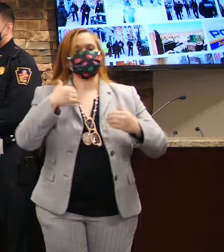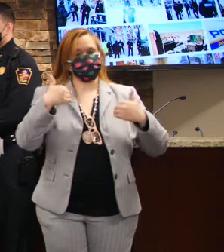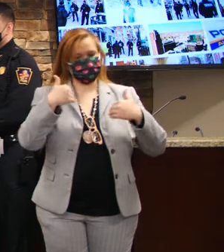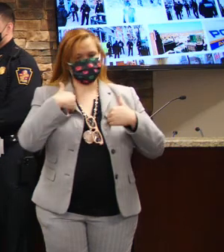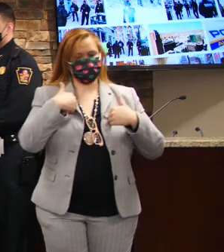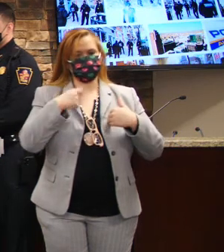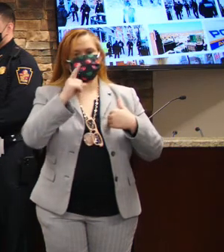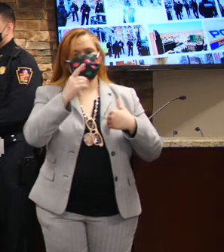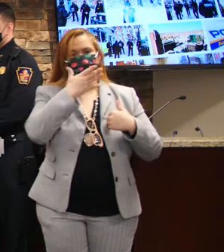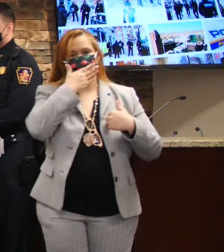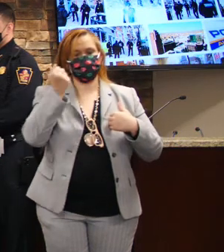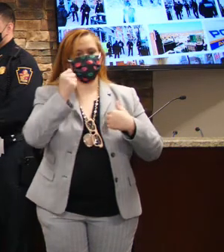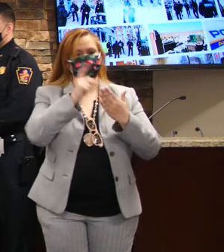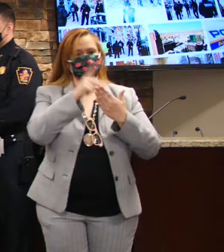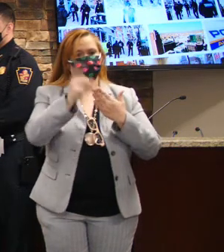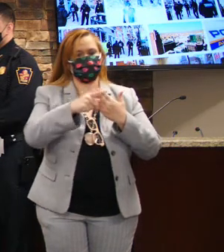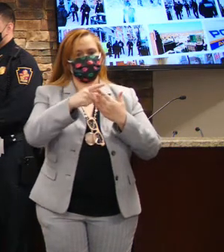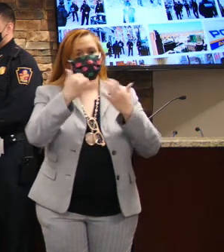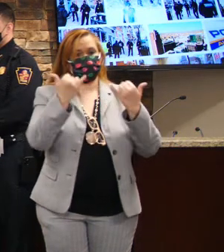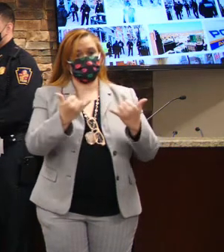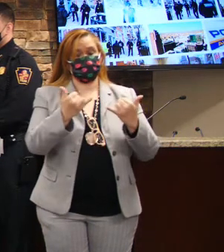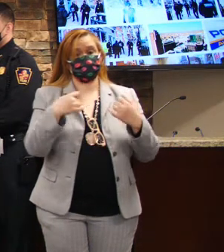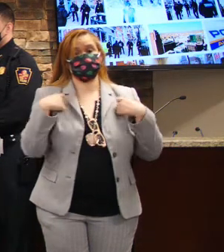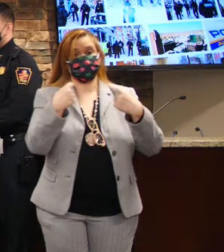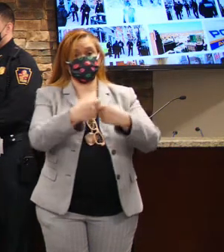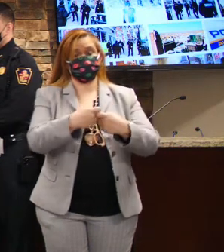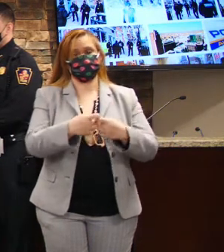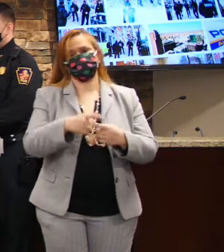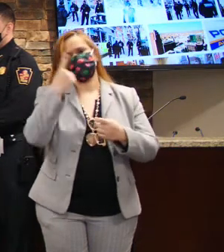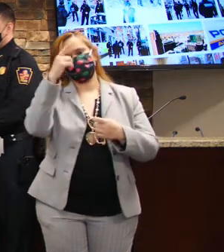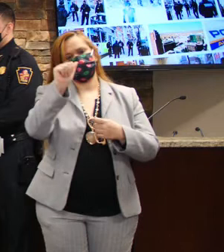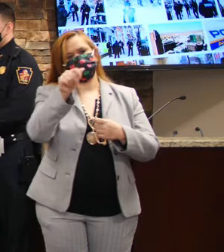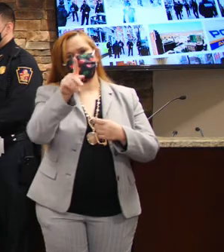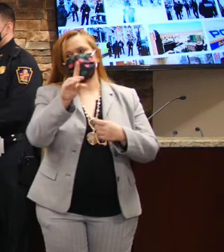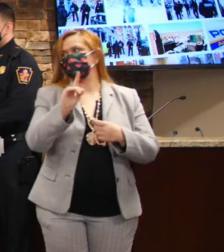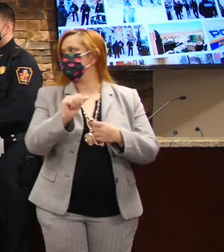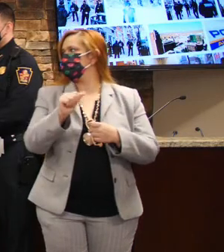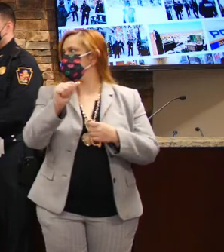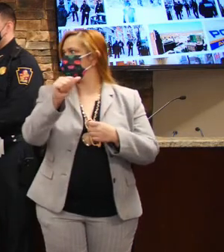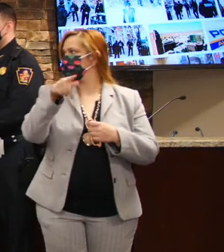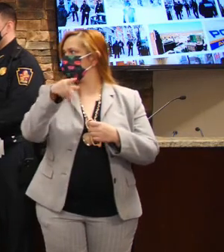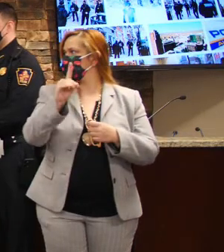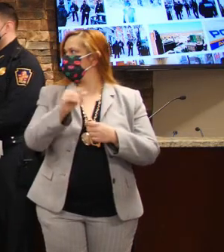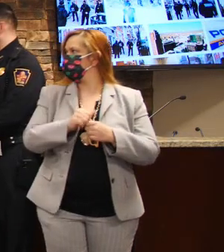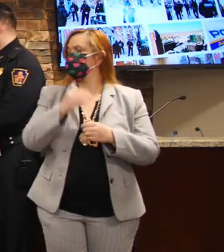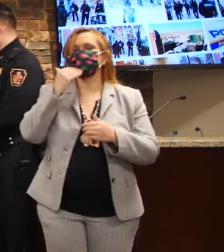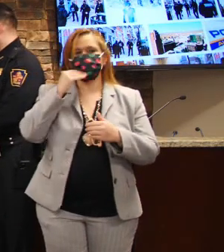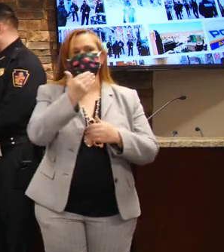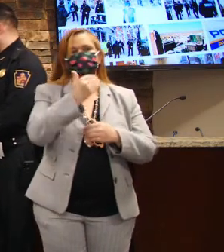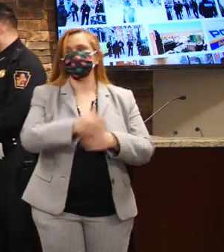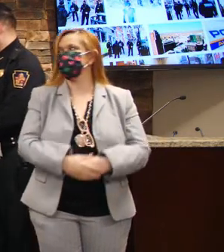2019 from our Citizens Police Academy, and I believe she has her own very special story to tell.